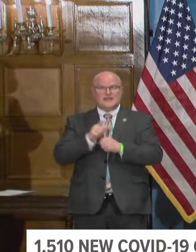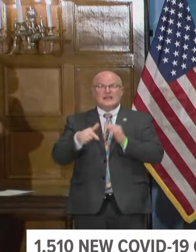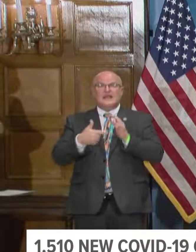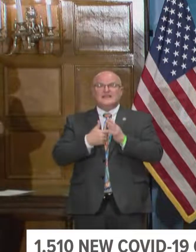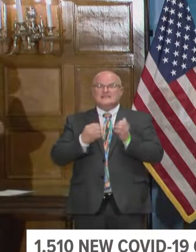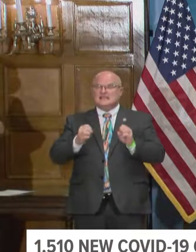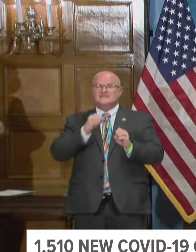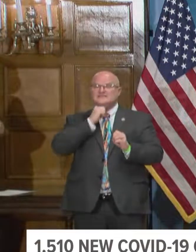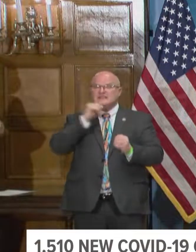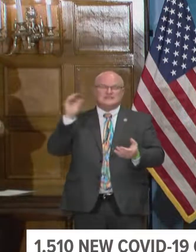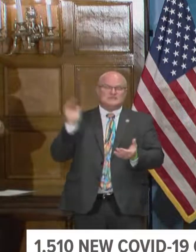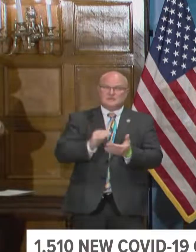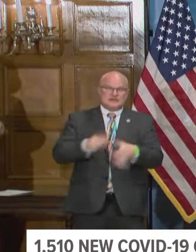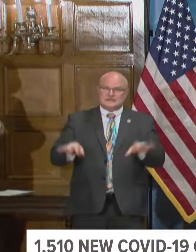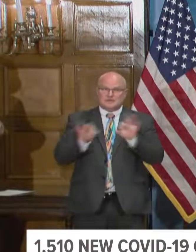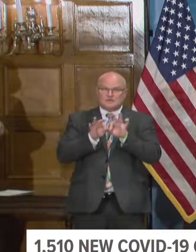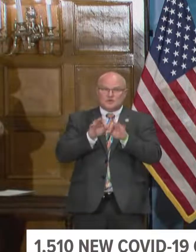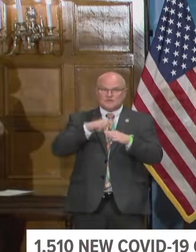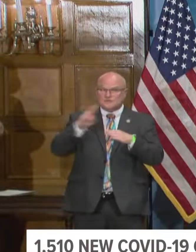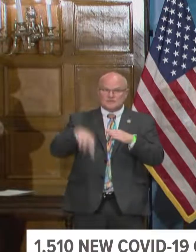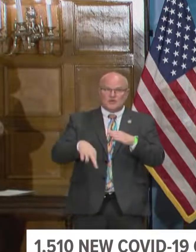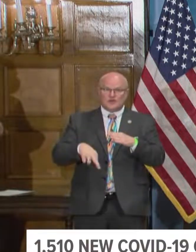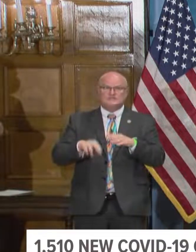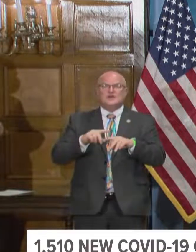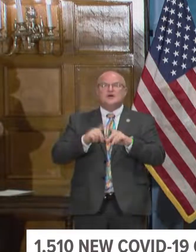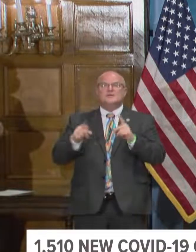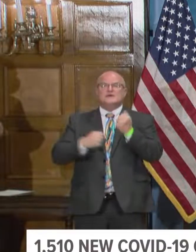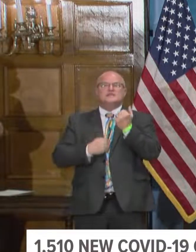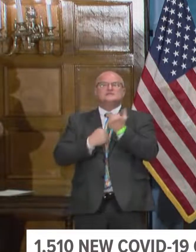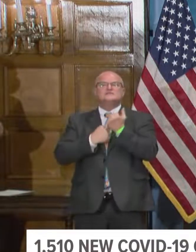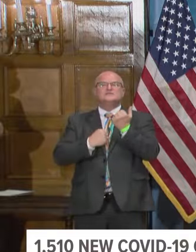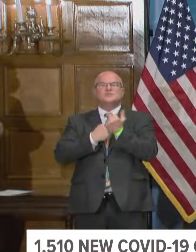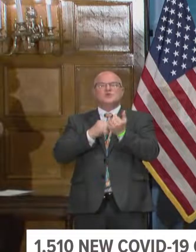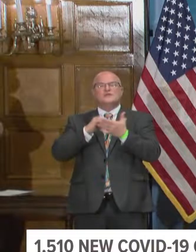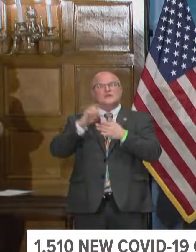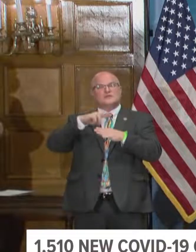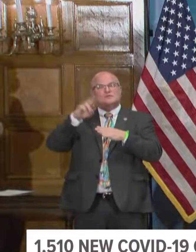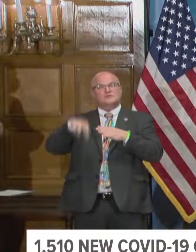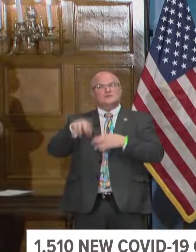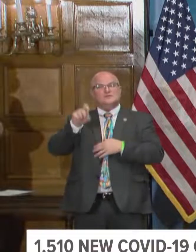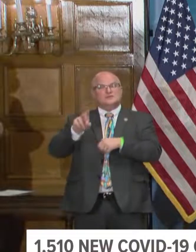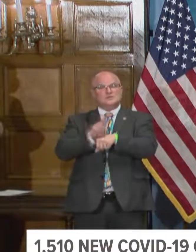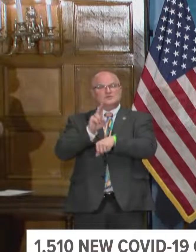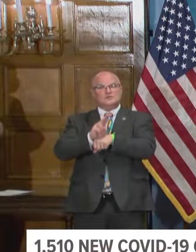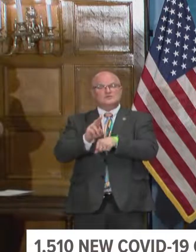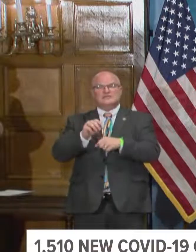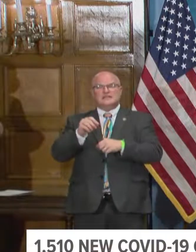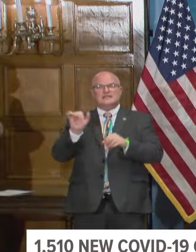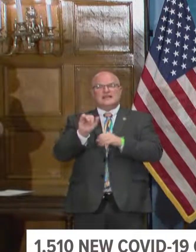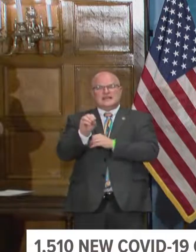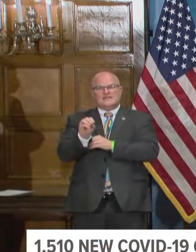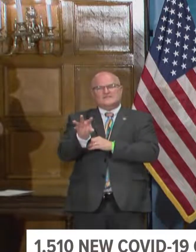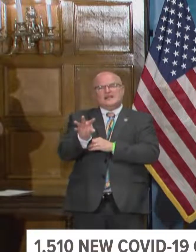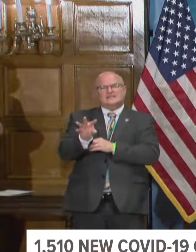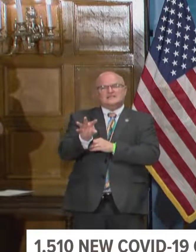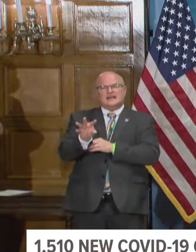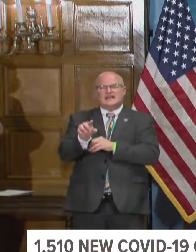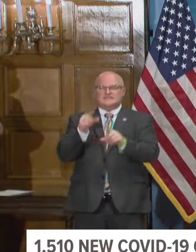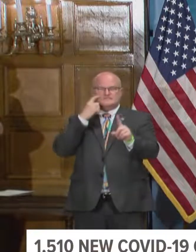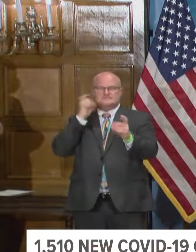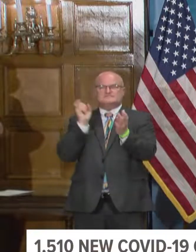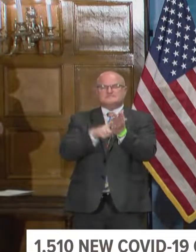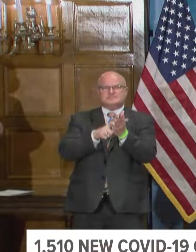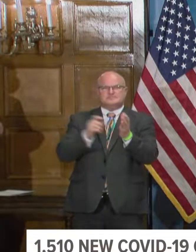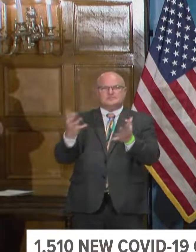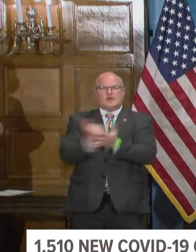not to minimize the importance of results, but to support that the results should be used as a flashlight to highlight opportunities